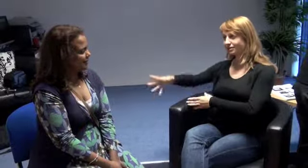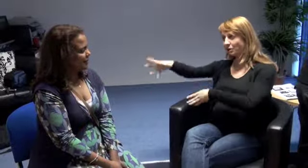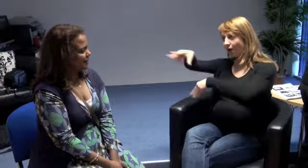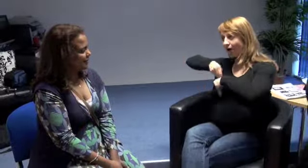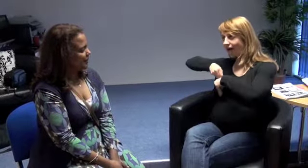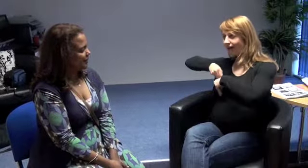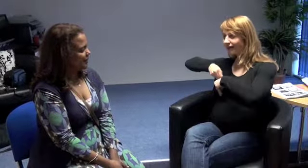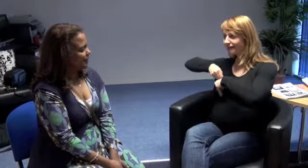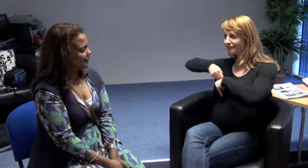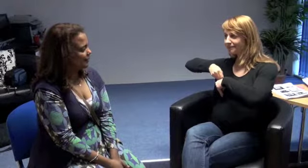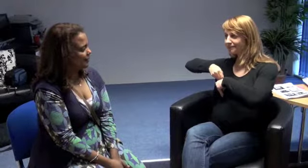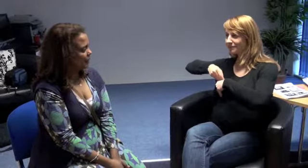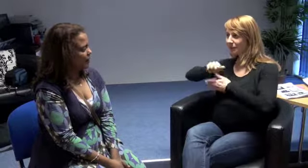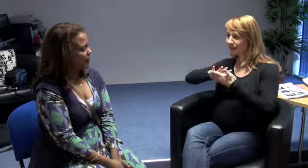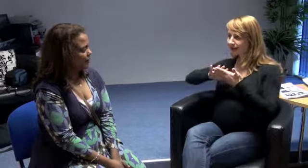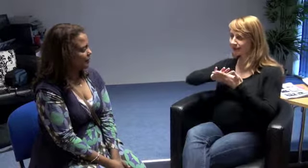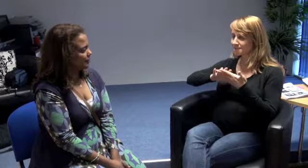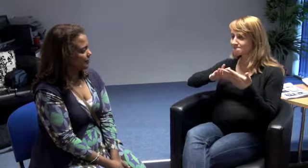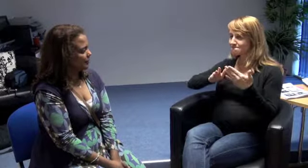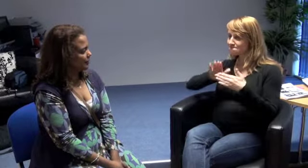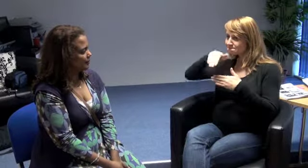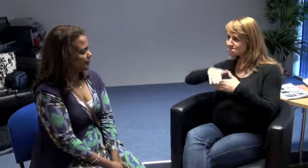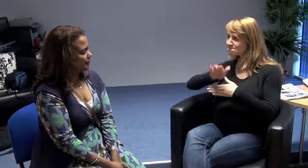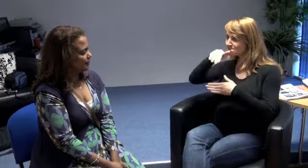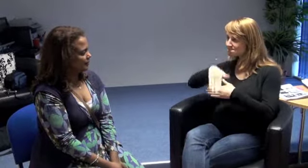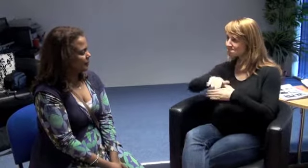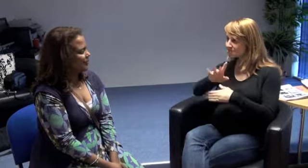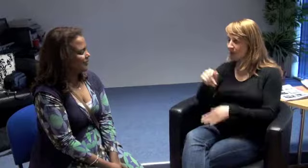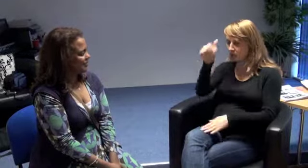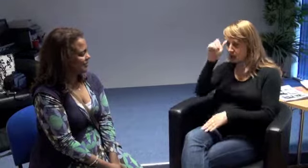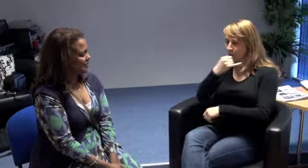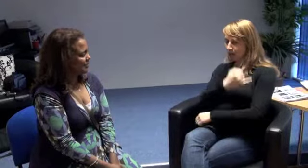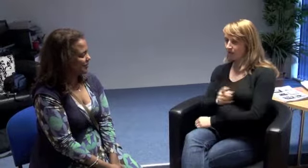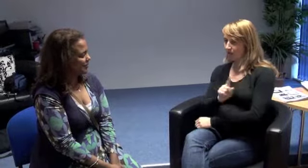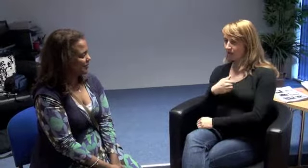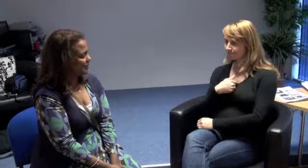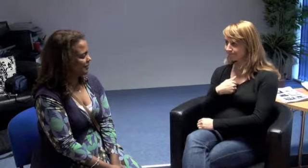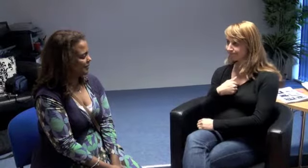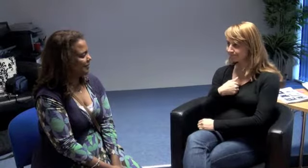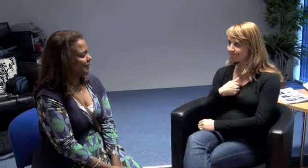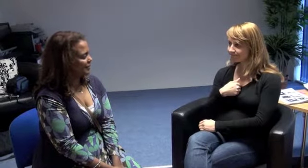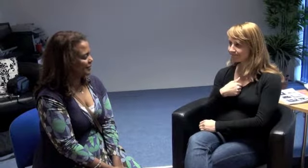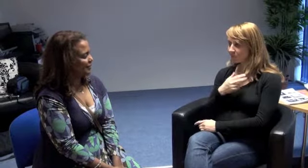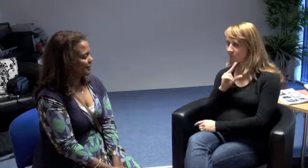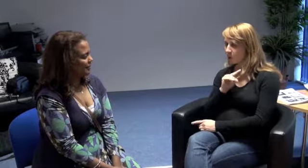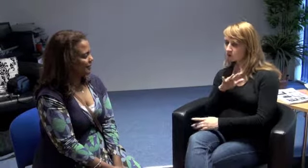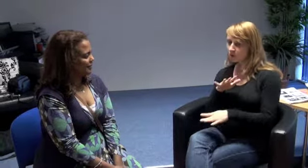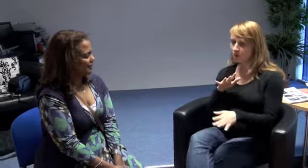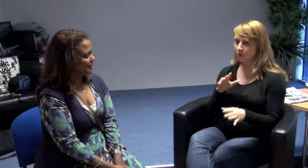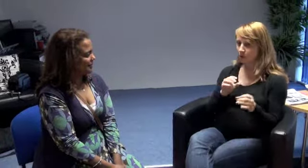tongue. And that means that It's affected my production of English, which I